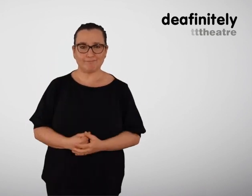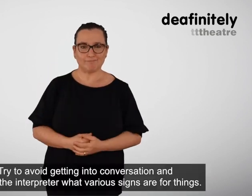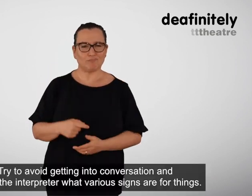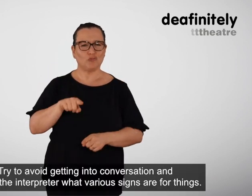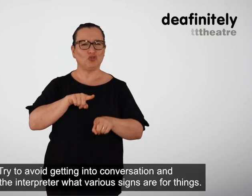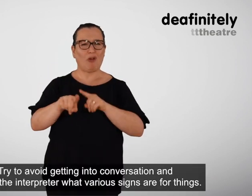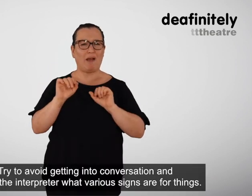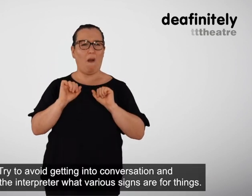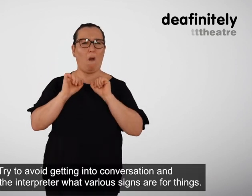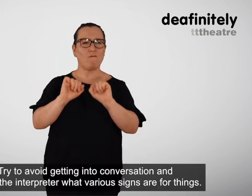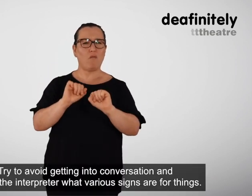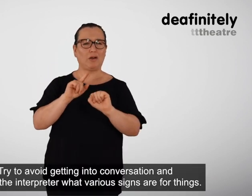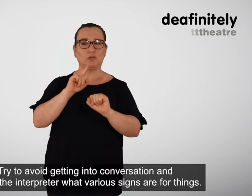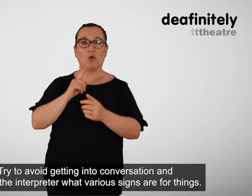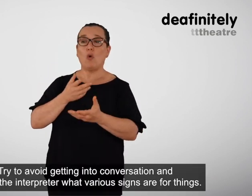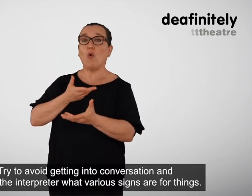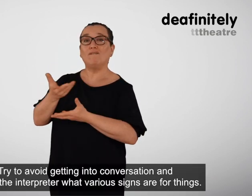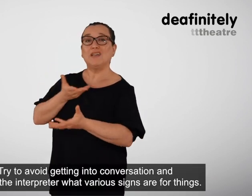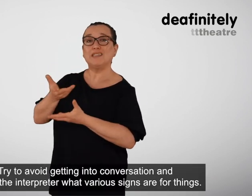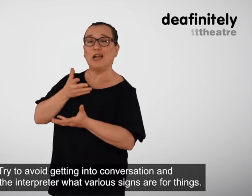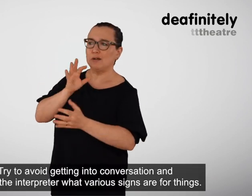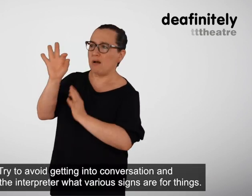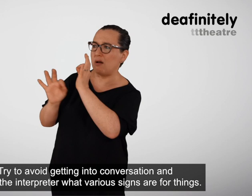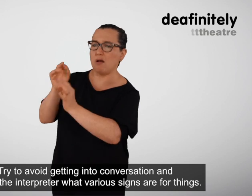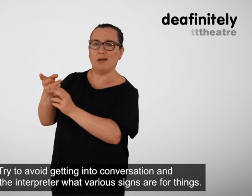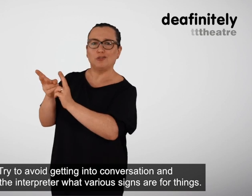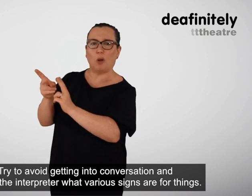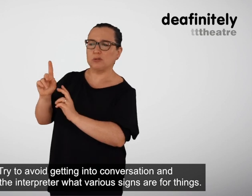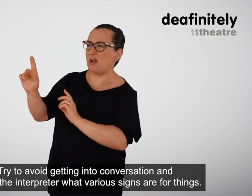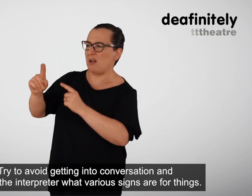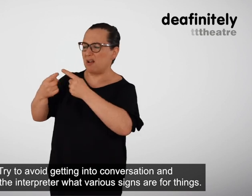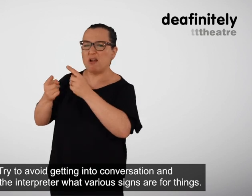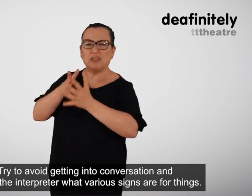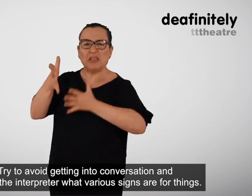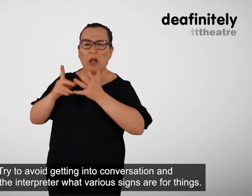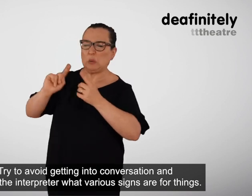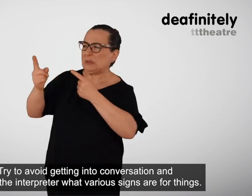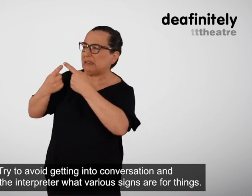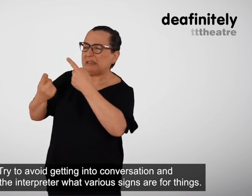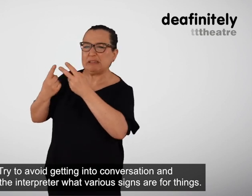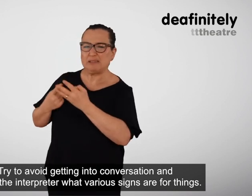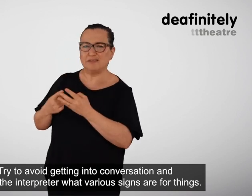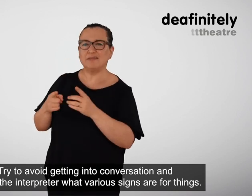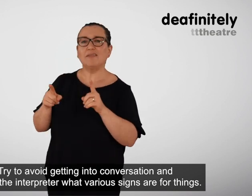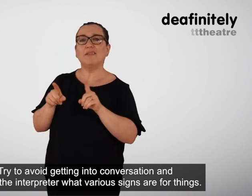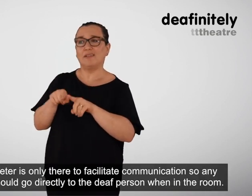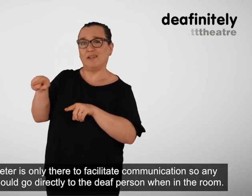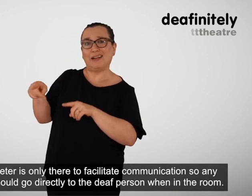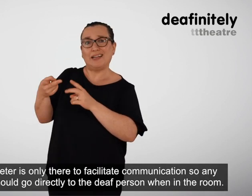Try to avoid getting into conversation and asking the interpreter what various signs are for things. The interpreter